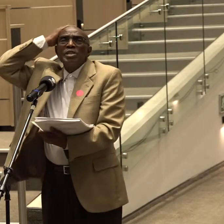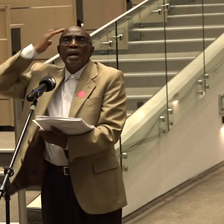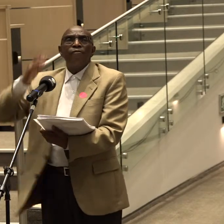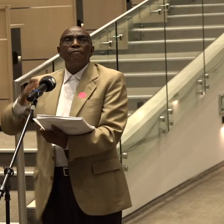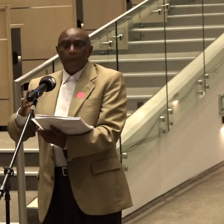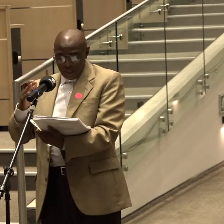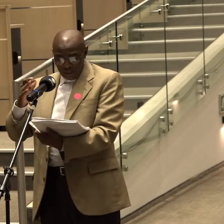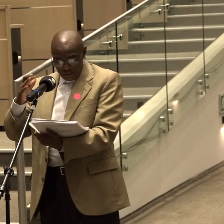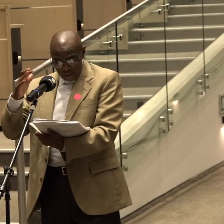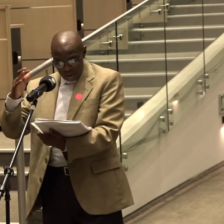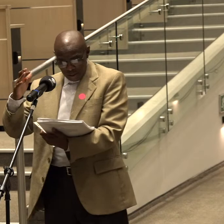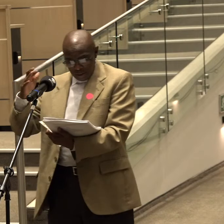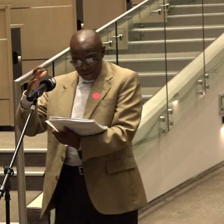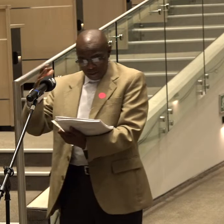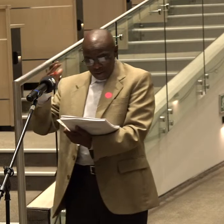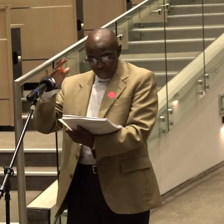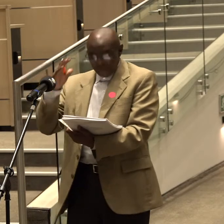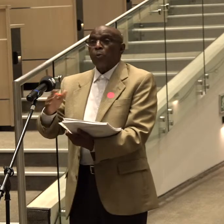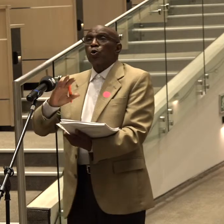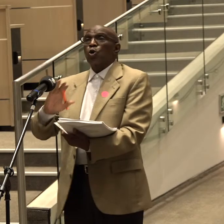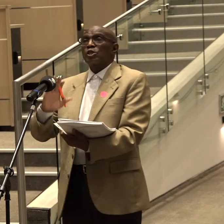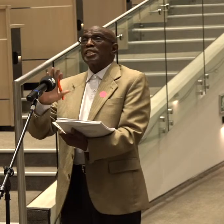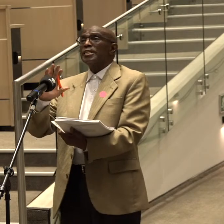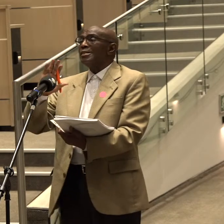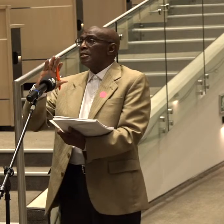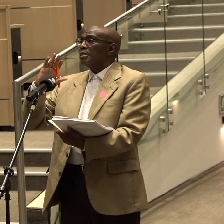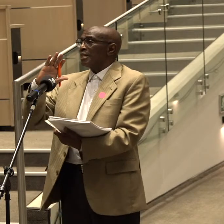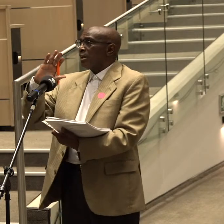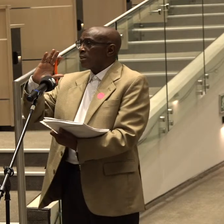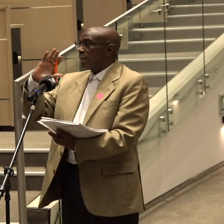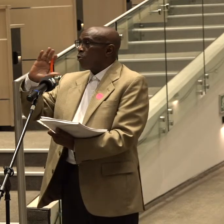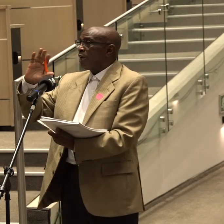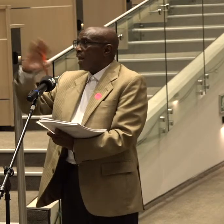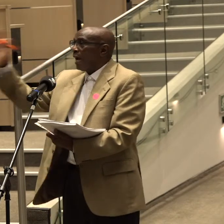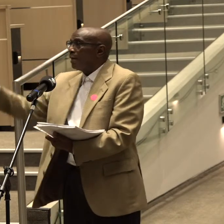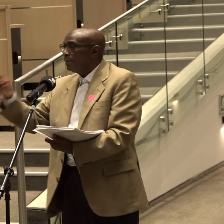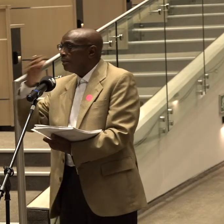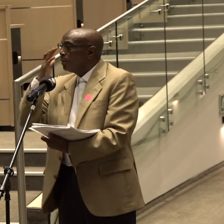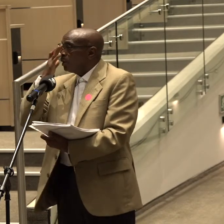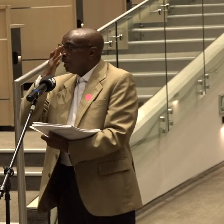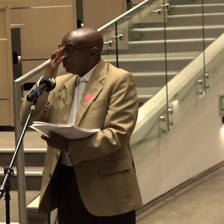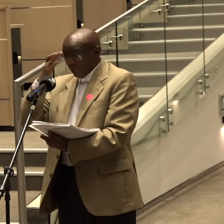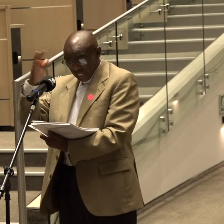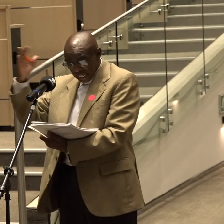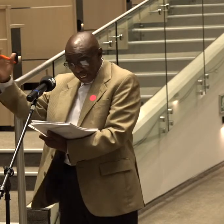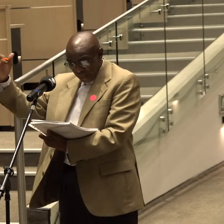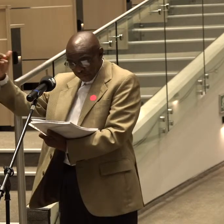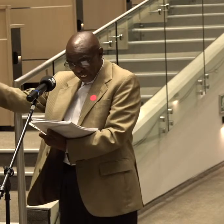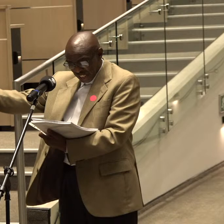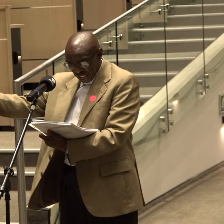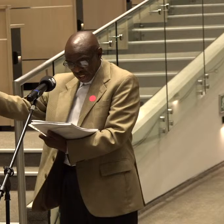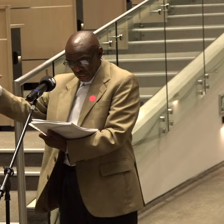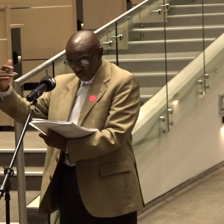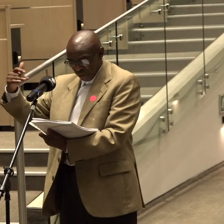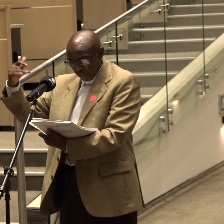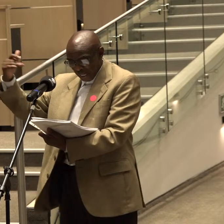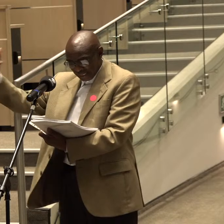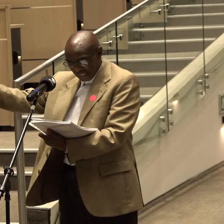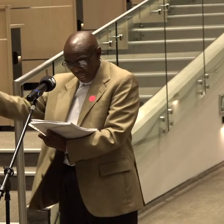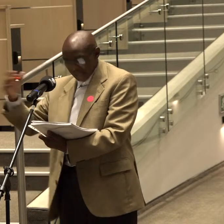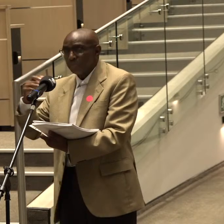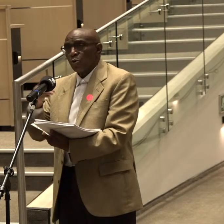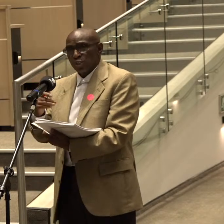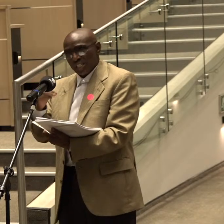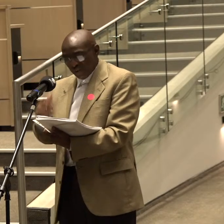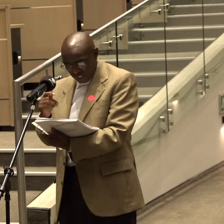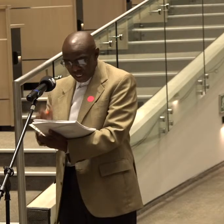we we have people crossing the railway line and we need a bridge to be